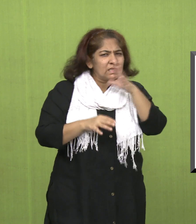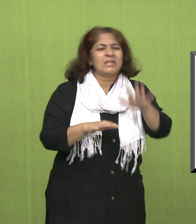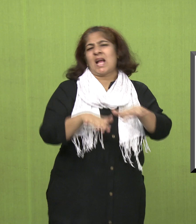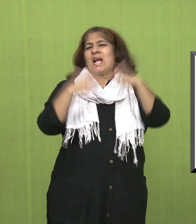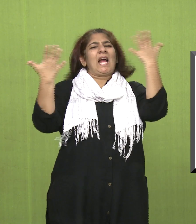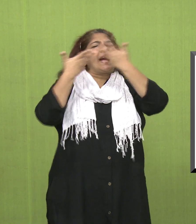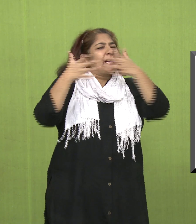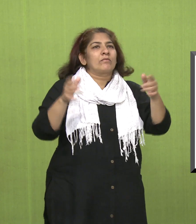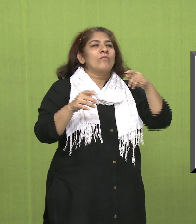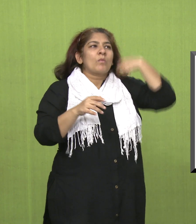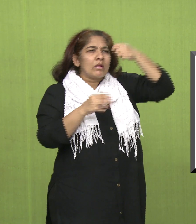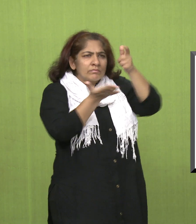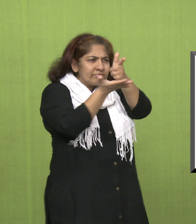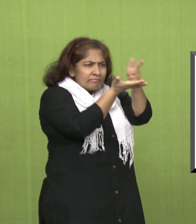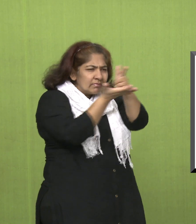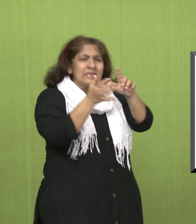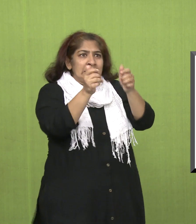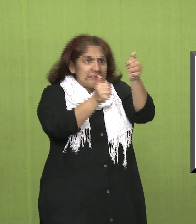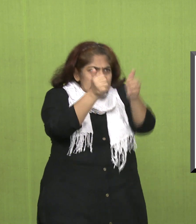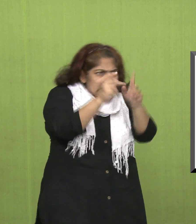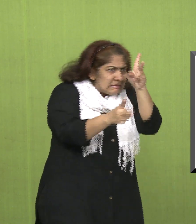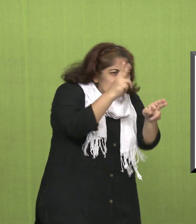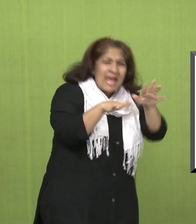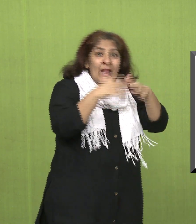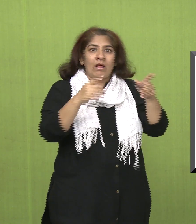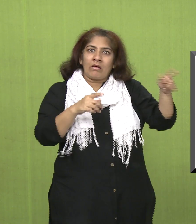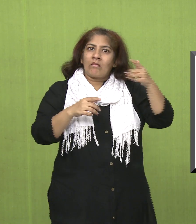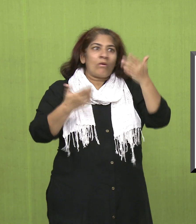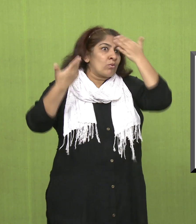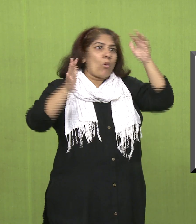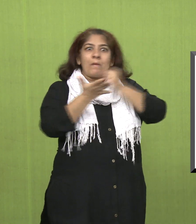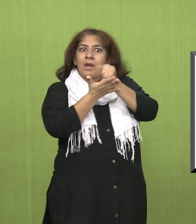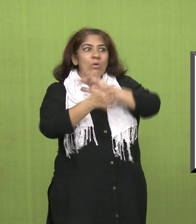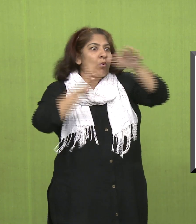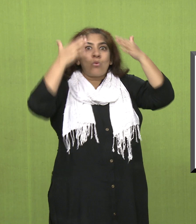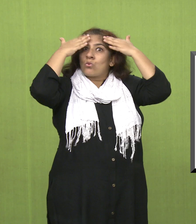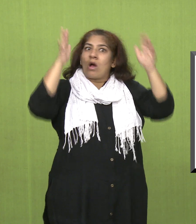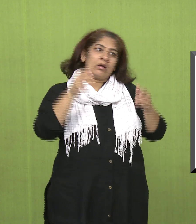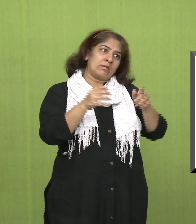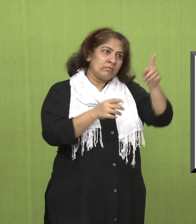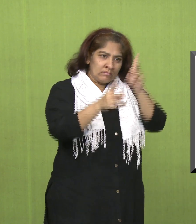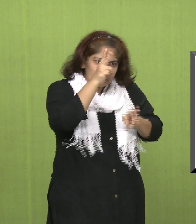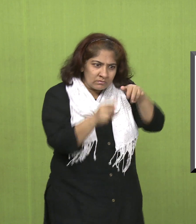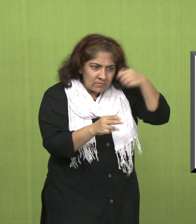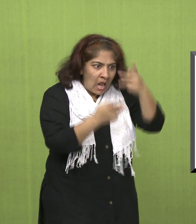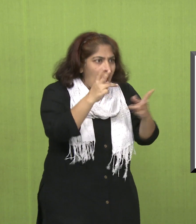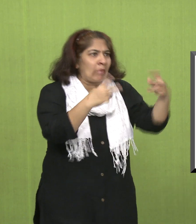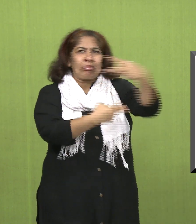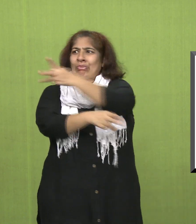say aeroplane or railways or media, any work you can take, when they are not aware about the